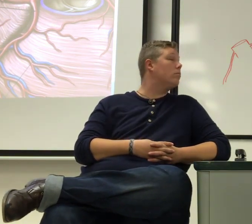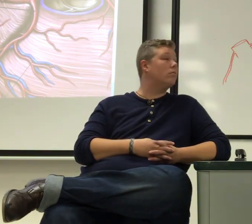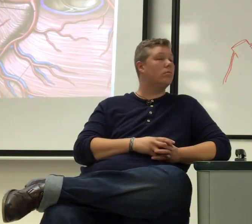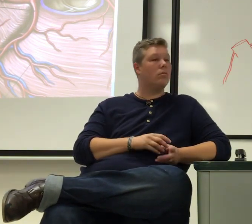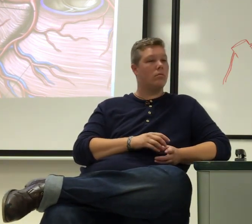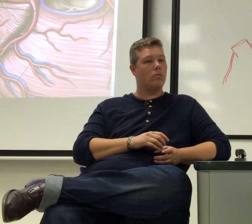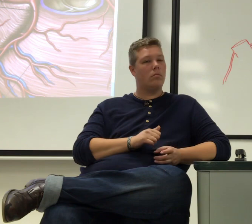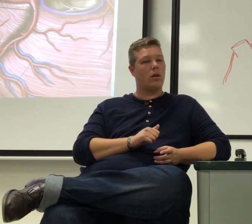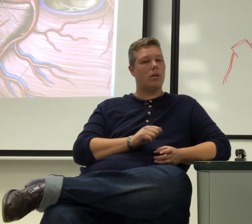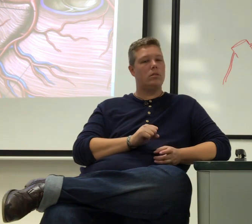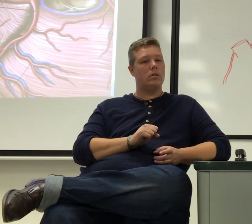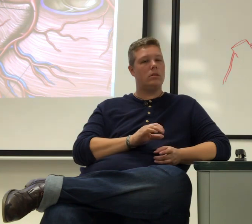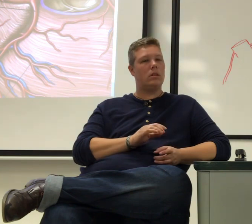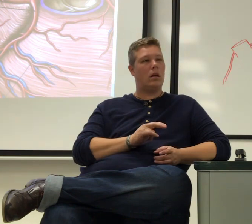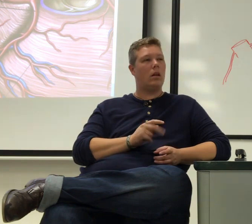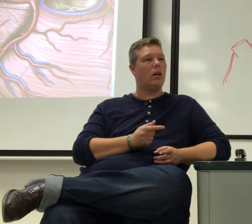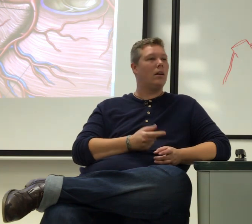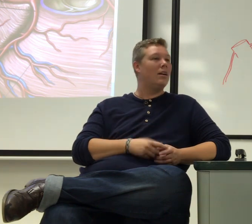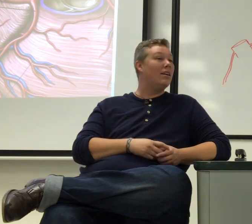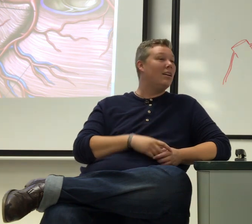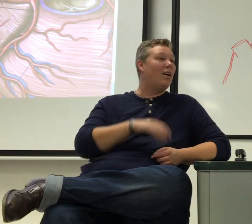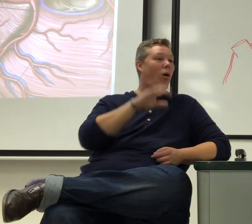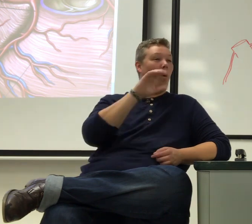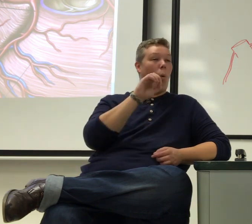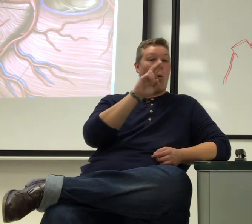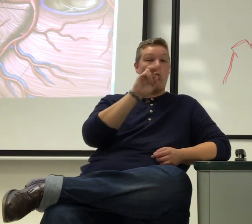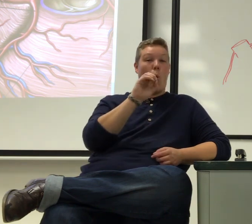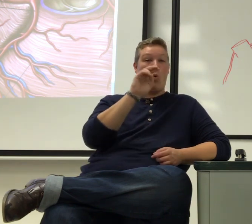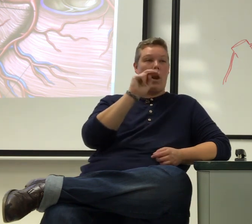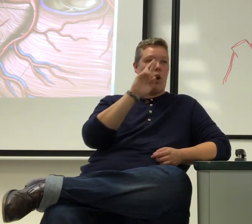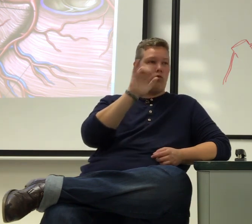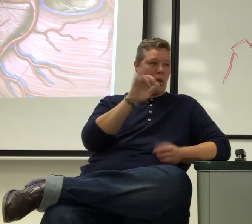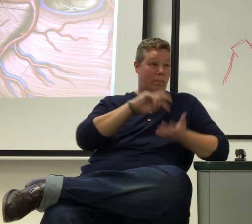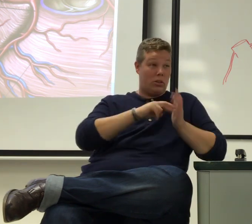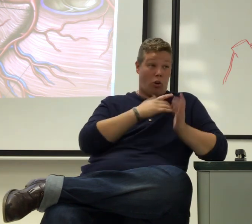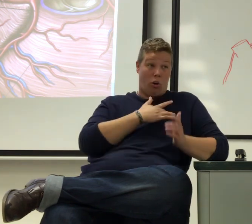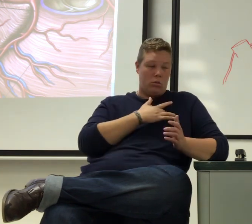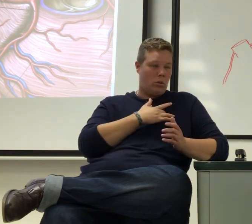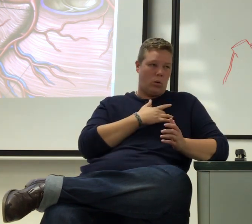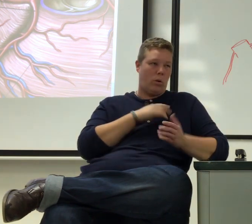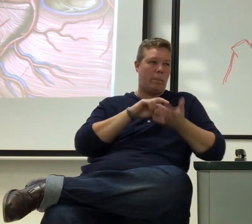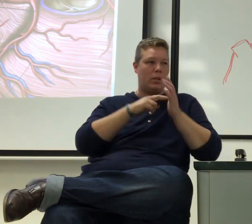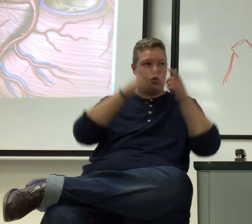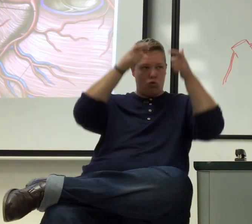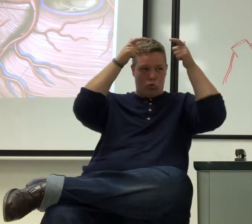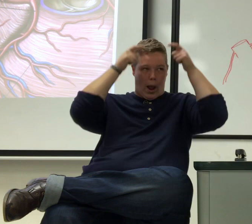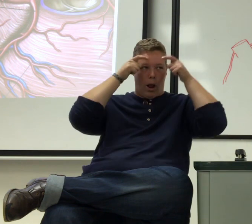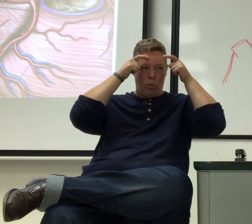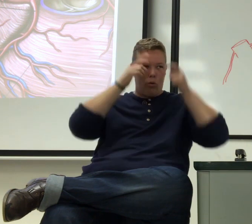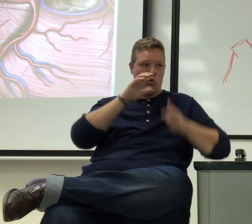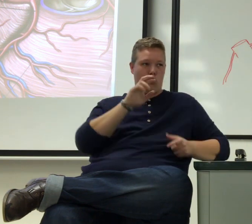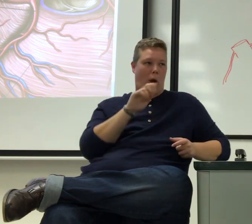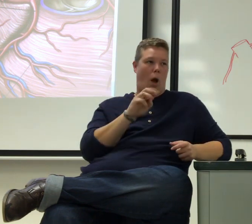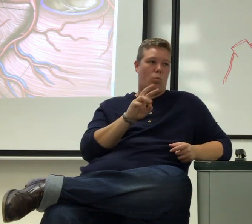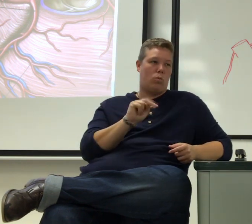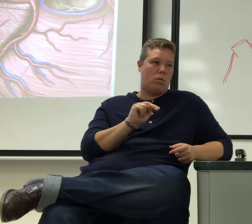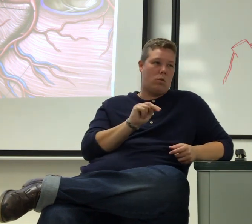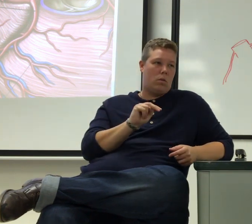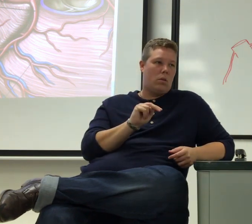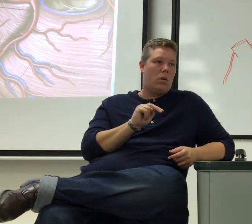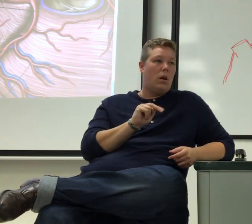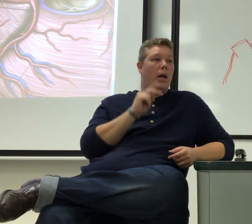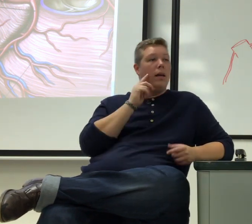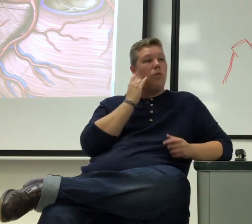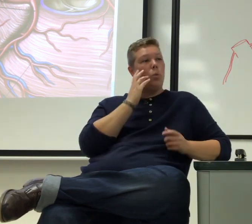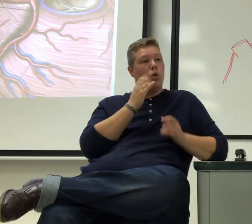artery. Now coronary doesn't mean heart, it means crown. If you were to isolate all the